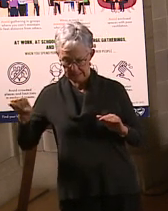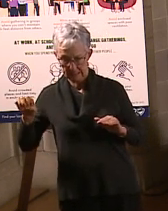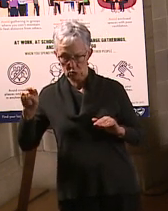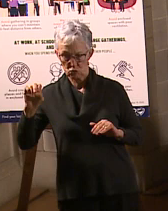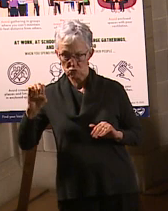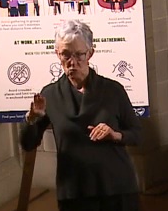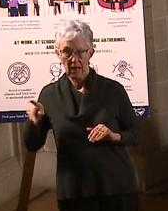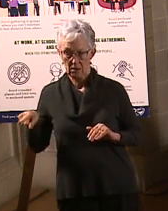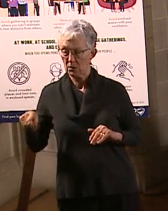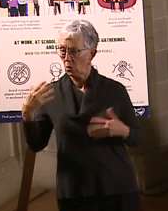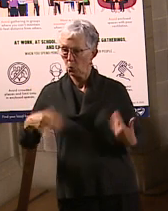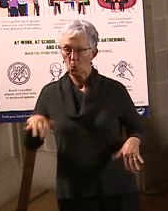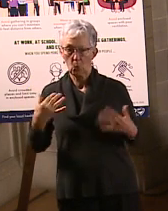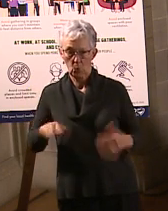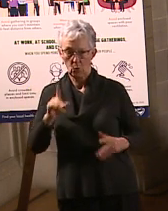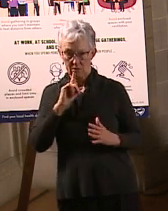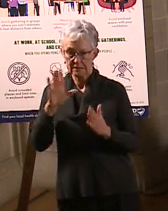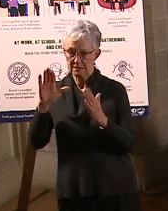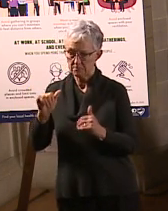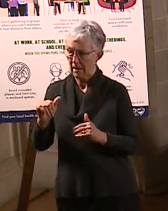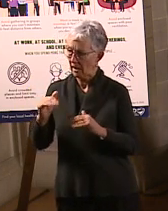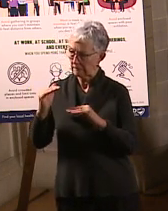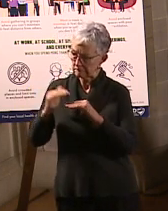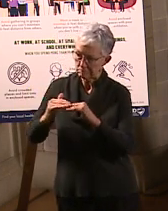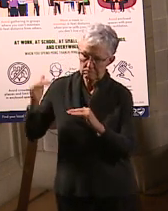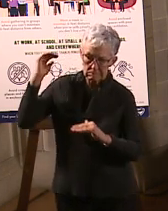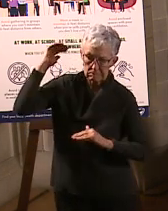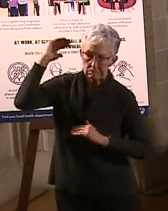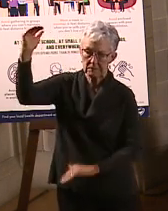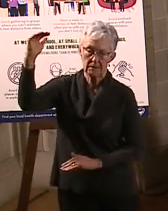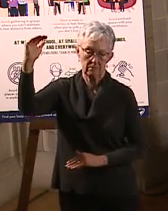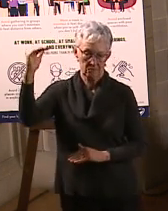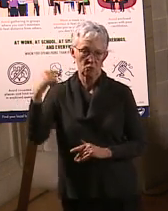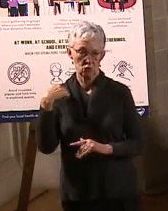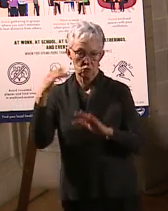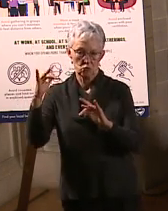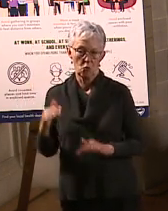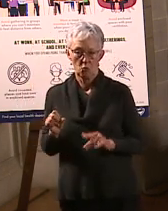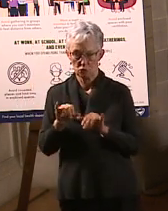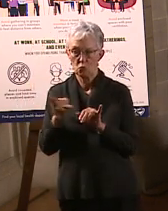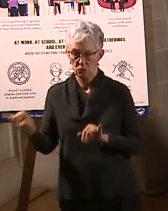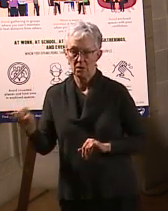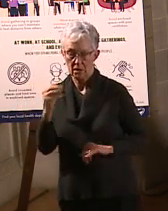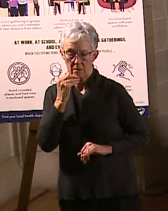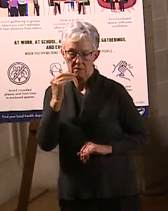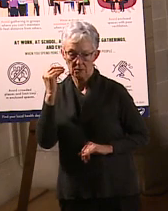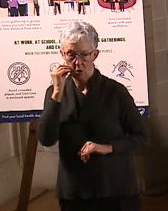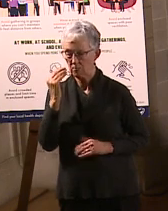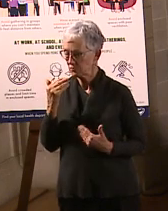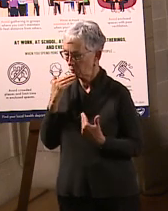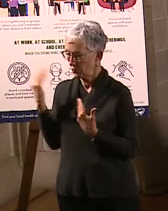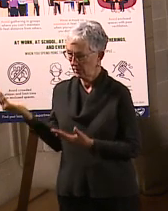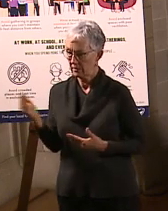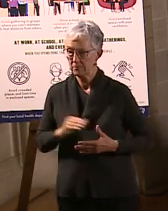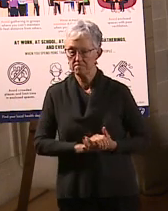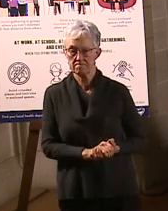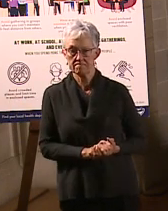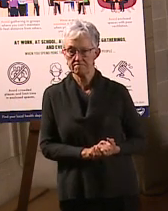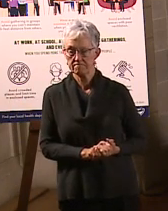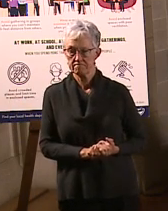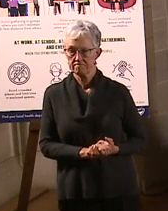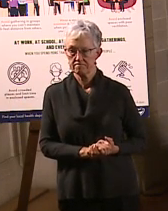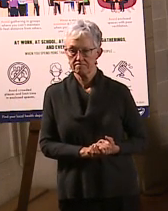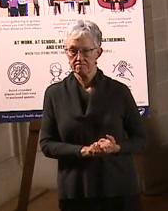you really want to stay home. So, yeah, so okay. So thank you very much, Colonel. Appreciate it. As always, I want to remind people that we